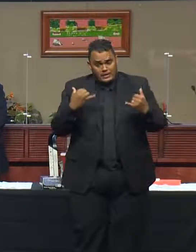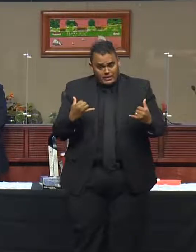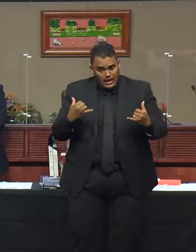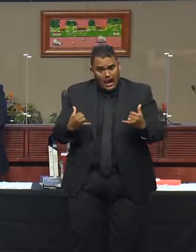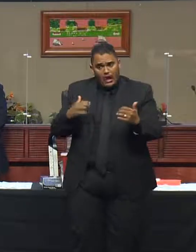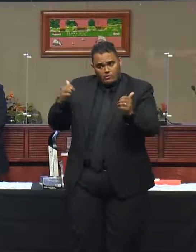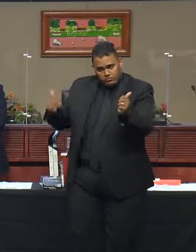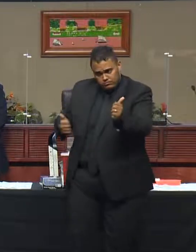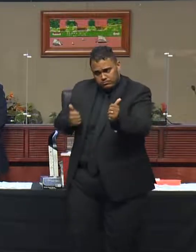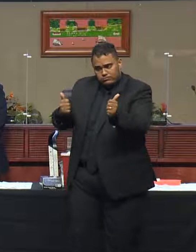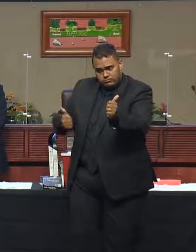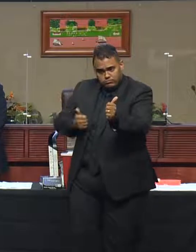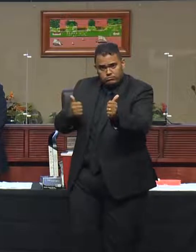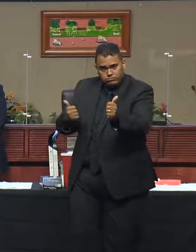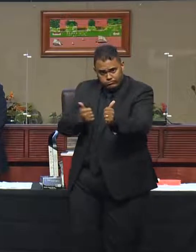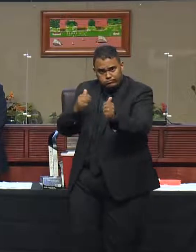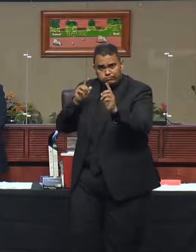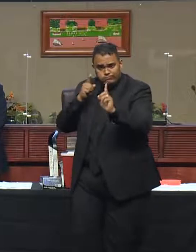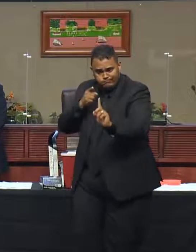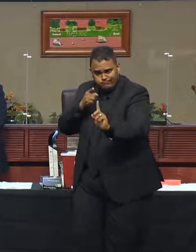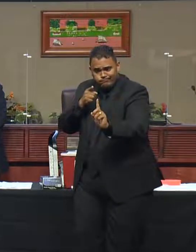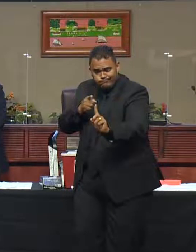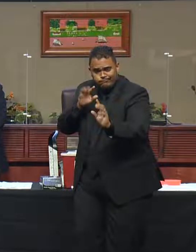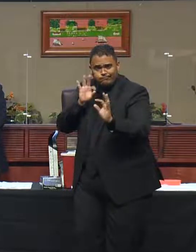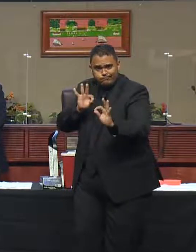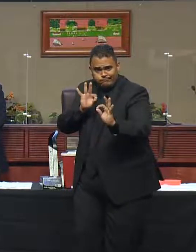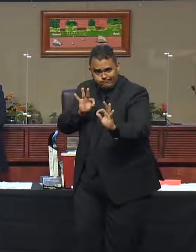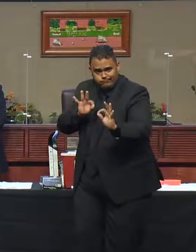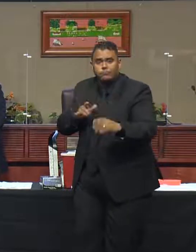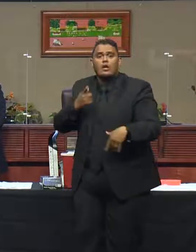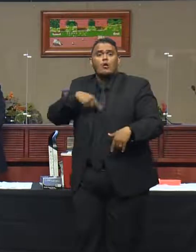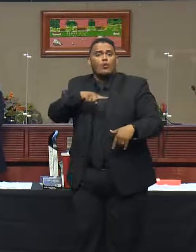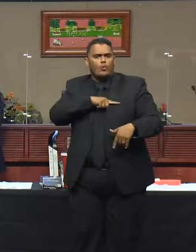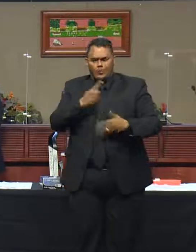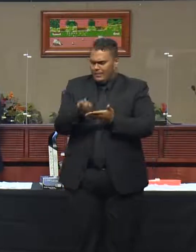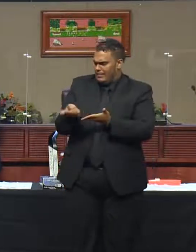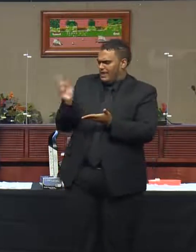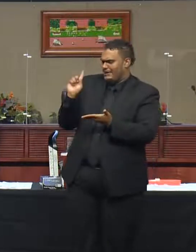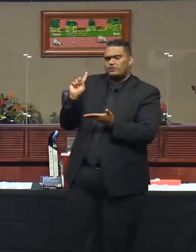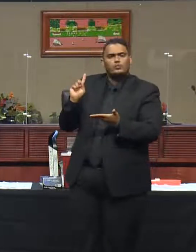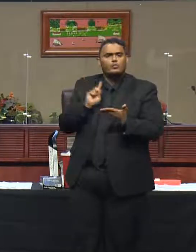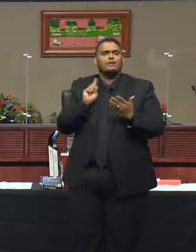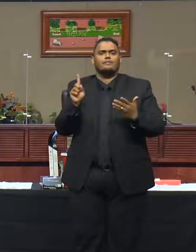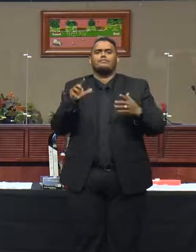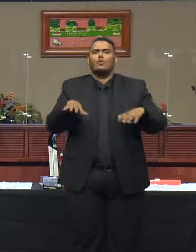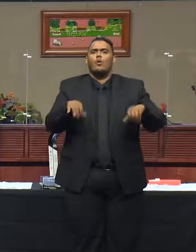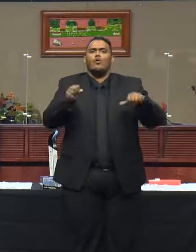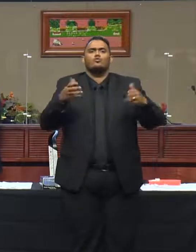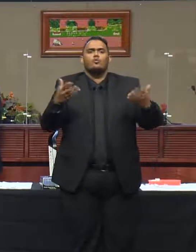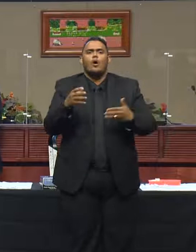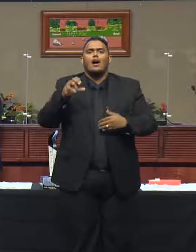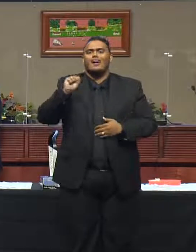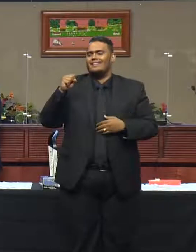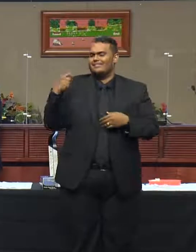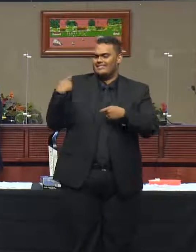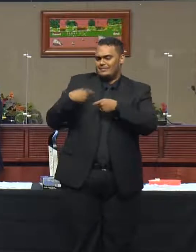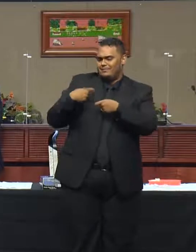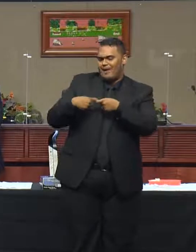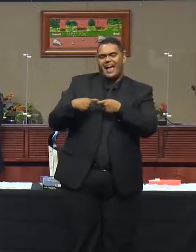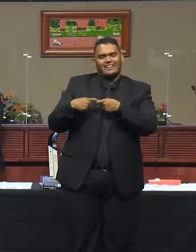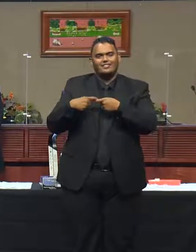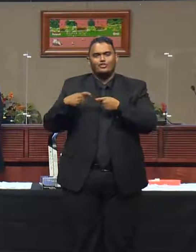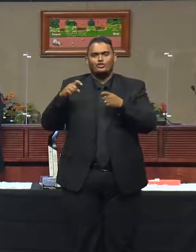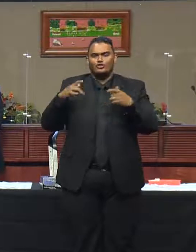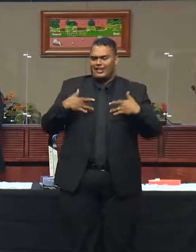Orlando, this last weekend, we successfully hosted the Spring Fiesta at Lake Eola. Orlando Shakes is performing